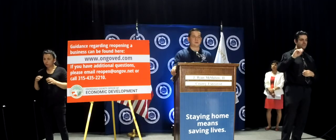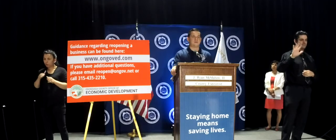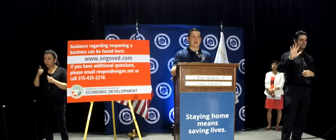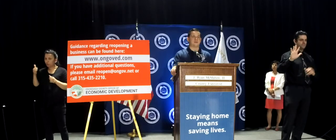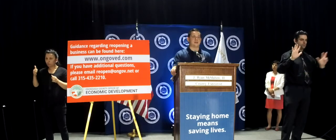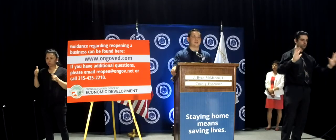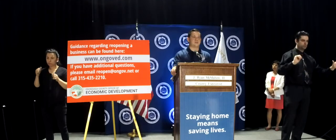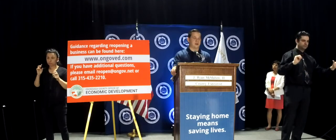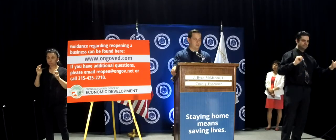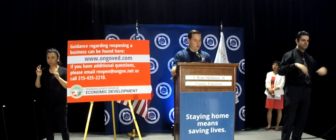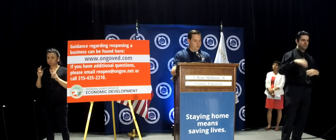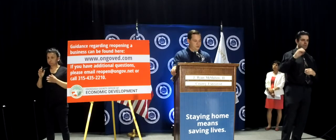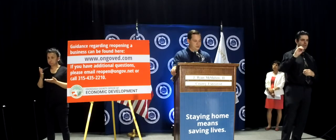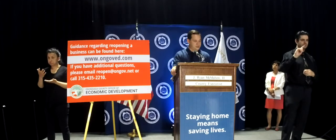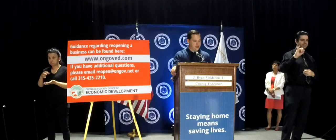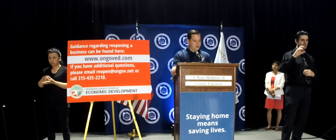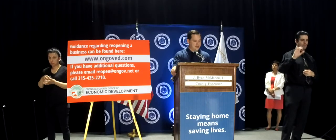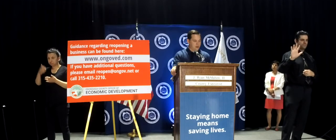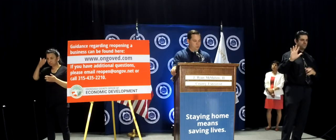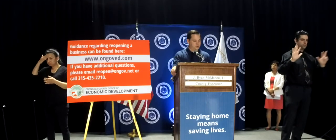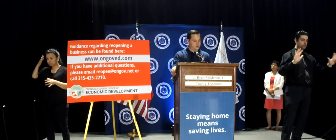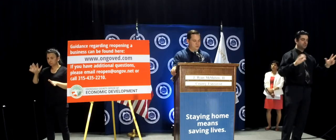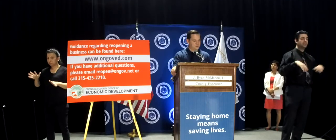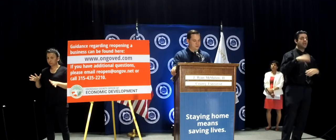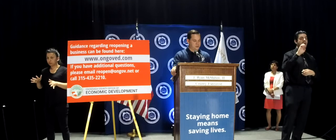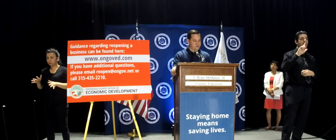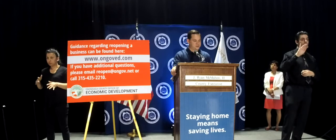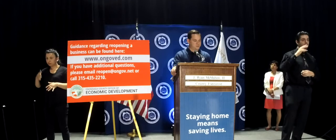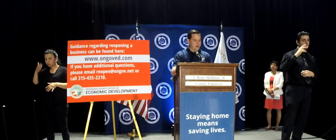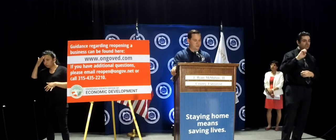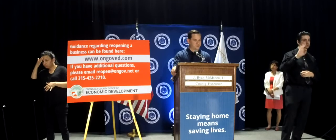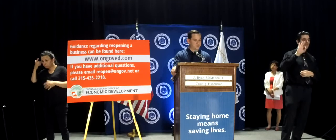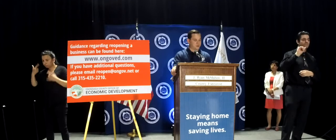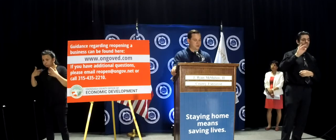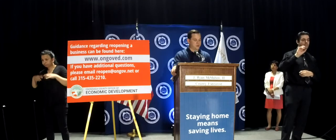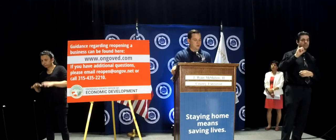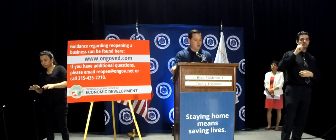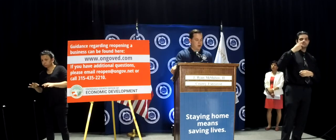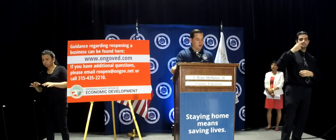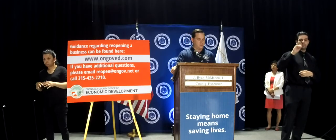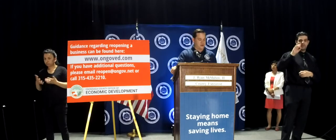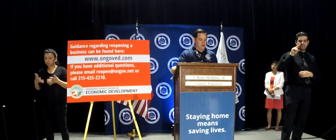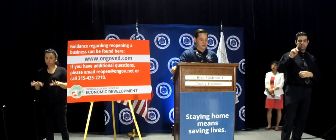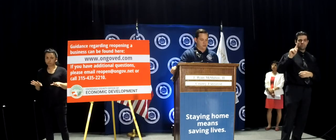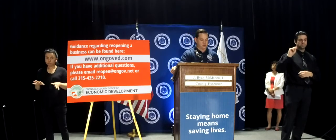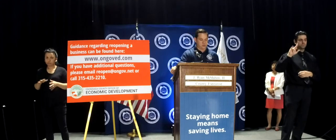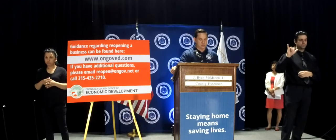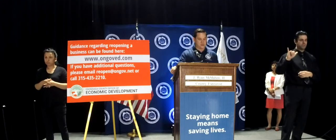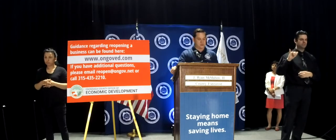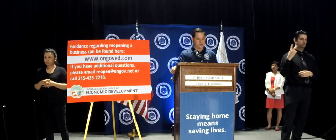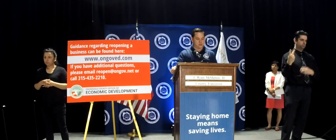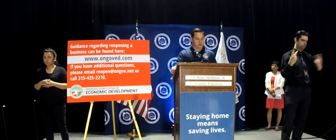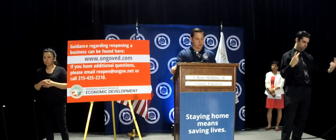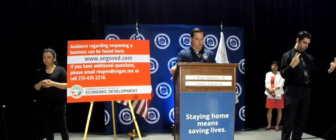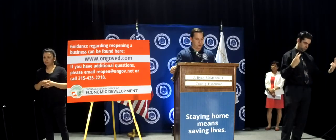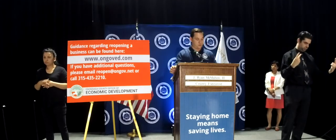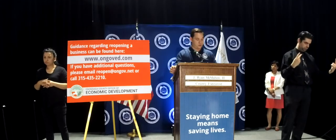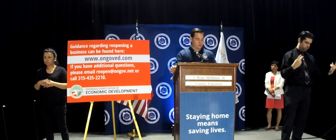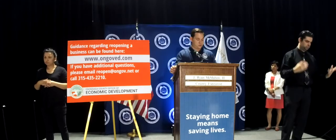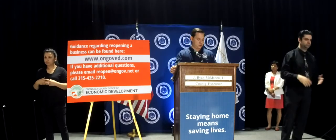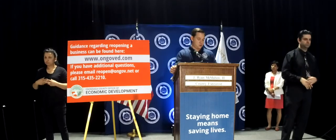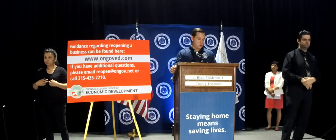Atisco, 5 cases, 5 recoveries. And Elbridge, Fabius, Spafford, and Tully all have had 2 cases and